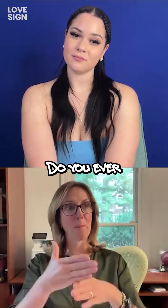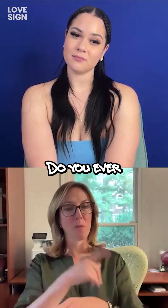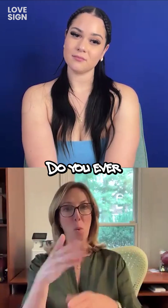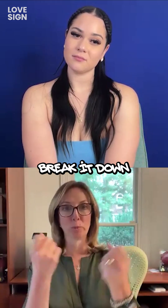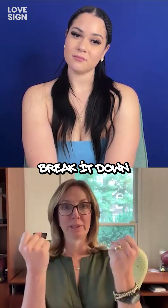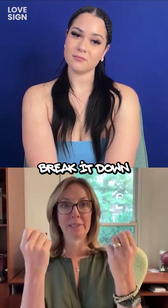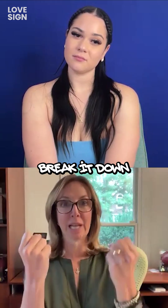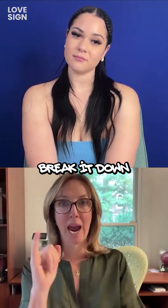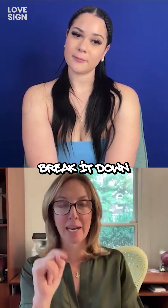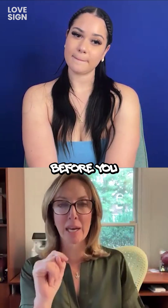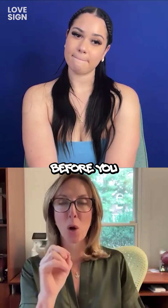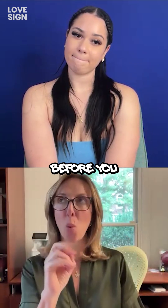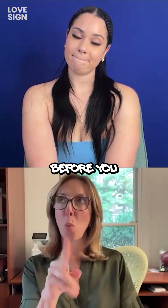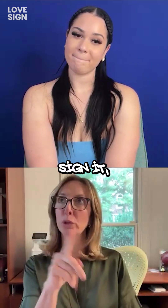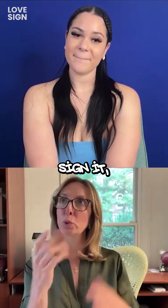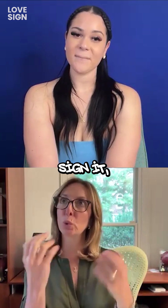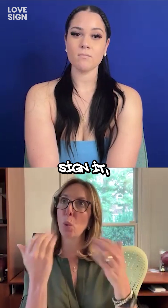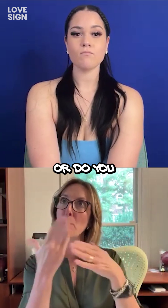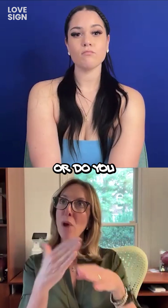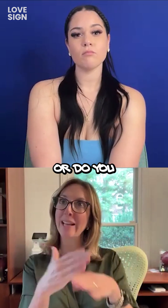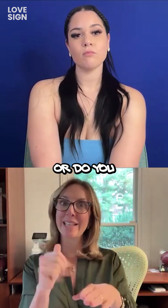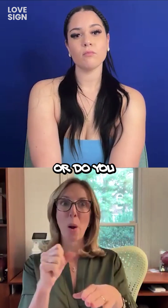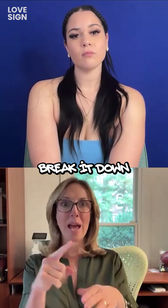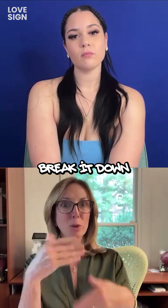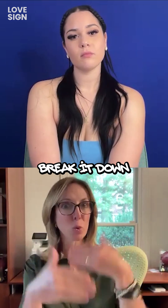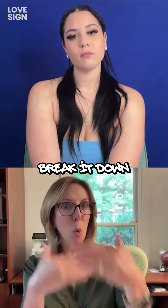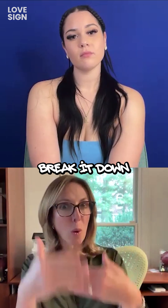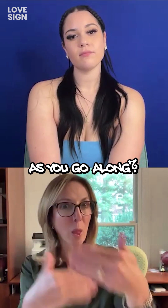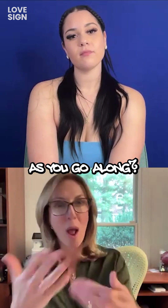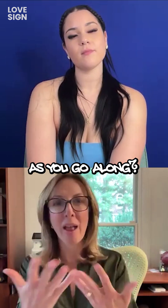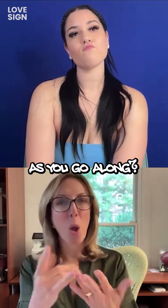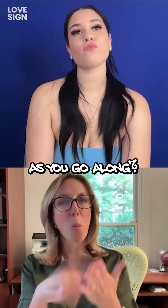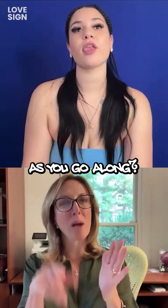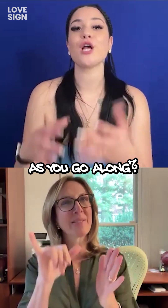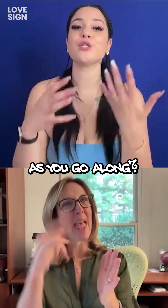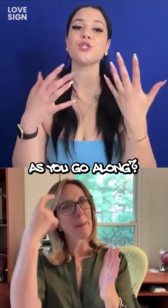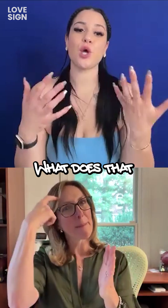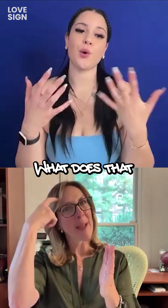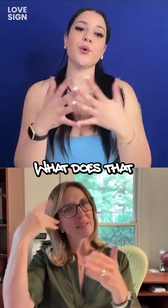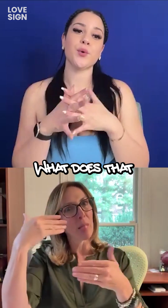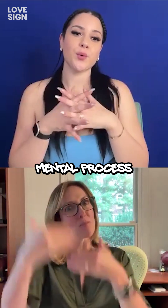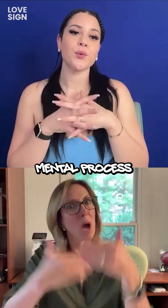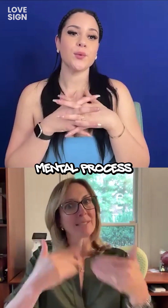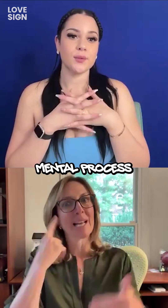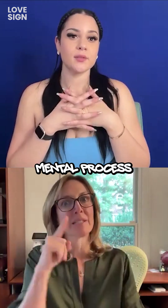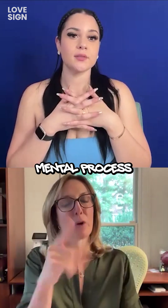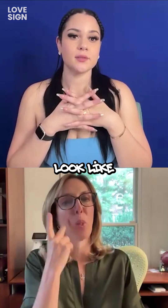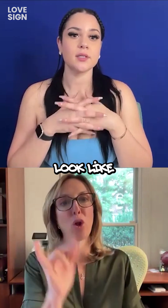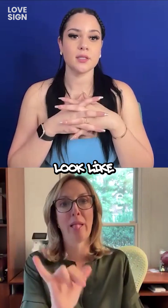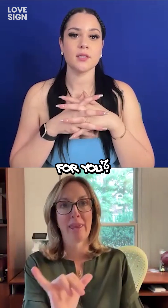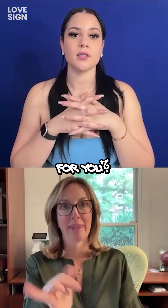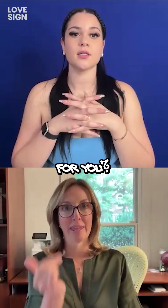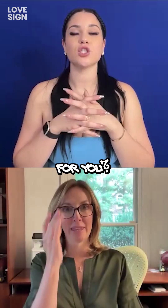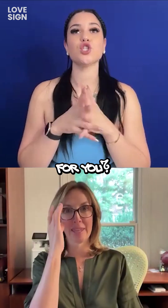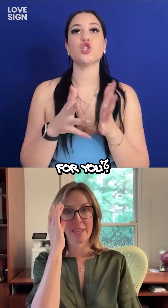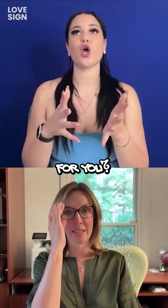Do you ever break it down before you sign it, or do you break it down as you go along? What does that mental process look